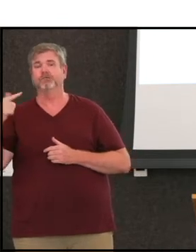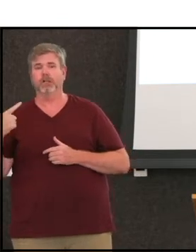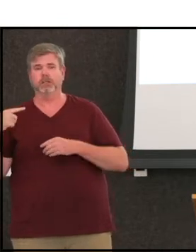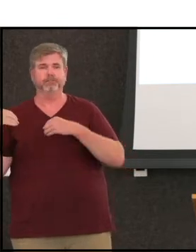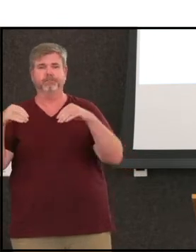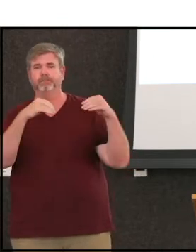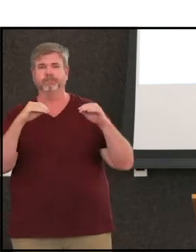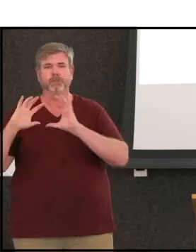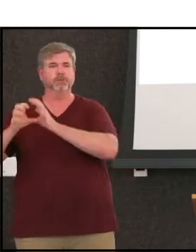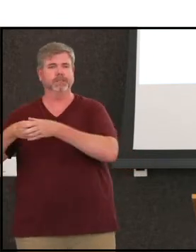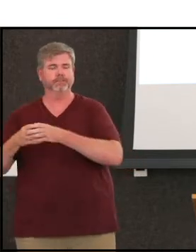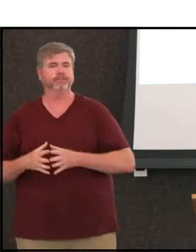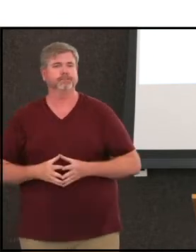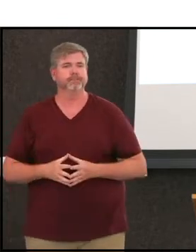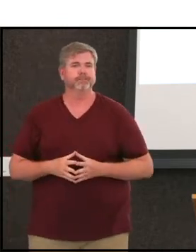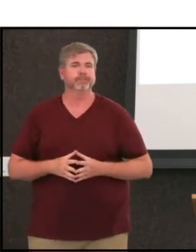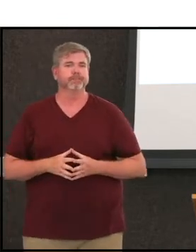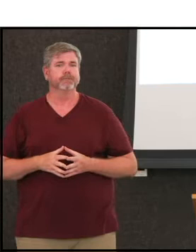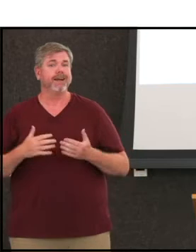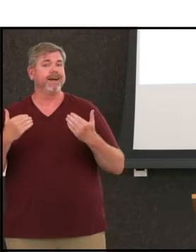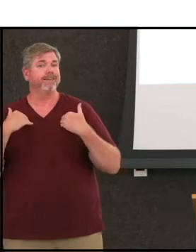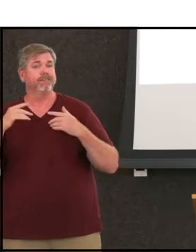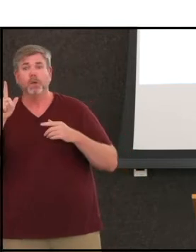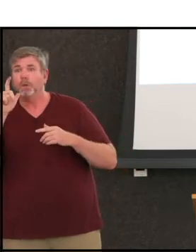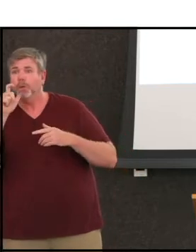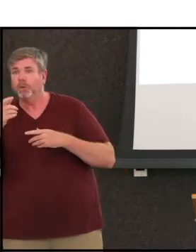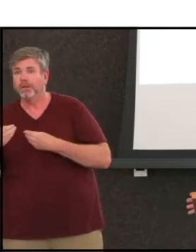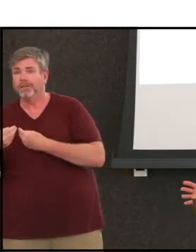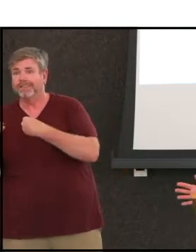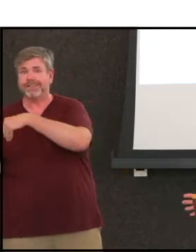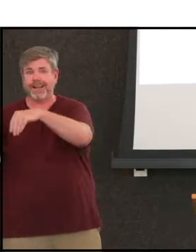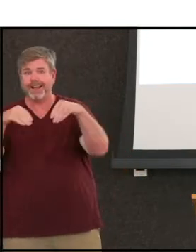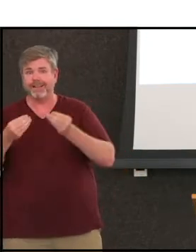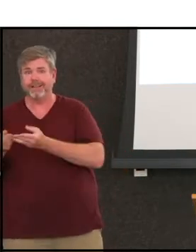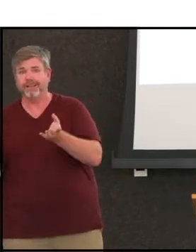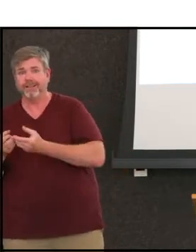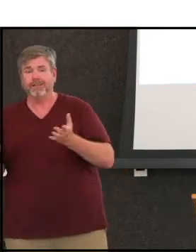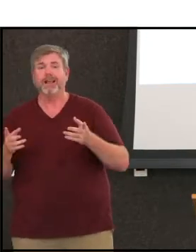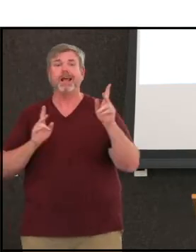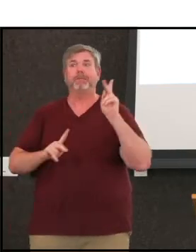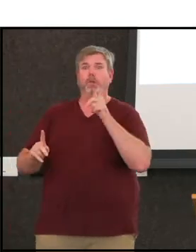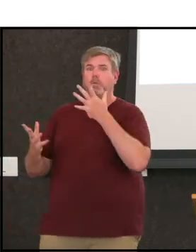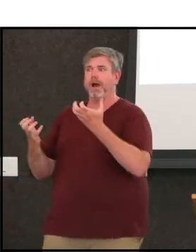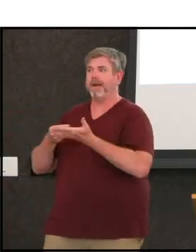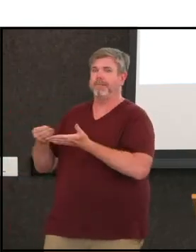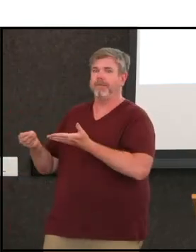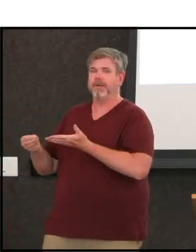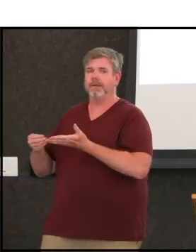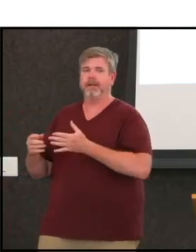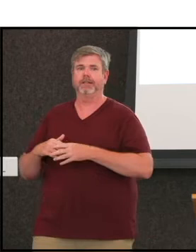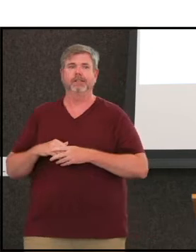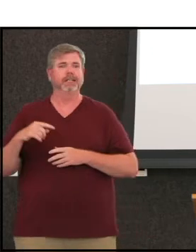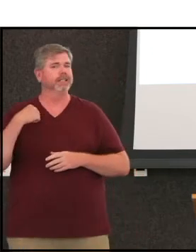supply side and a demand side, and we want to address both of those, meaning we want to educate young people